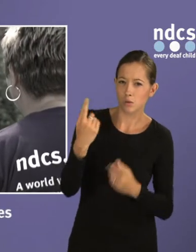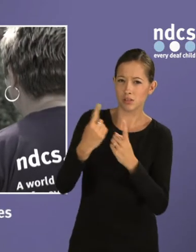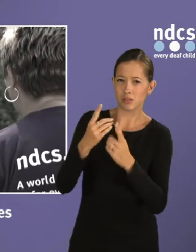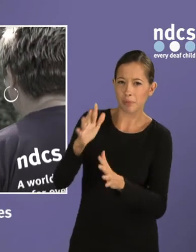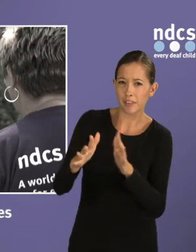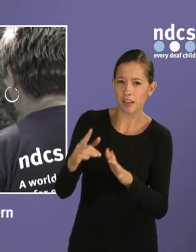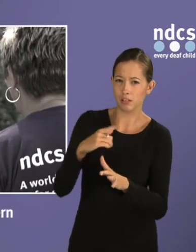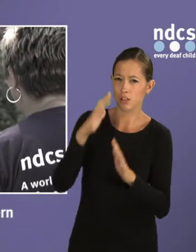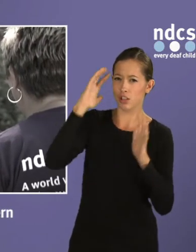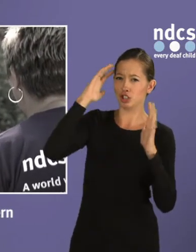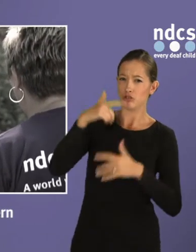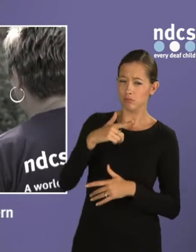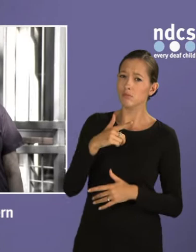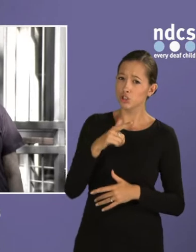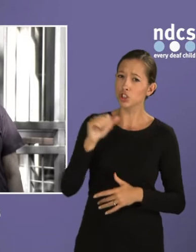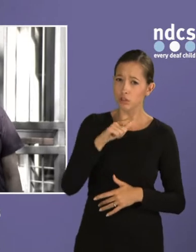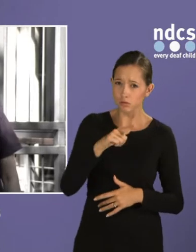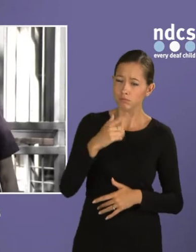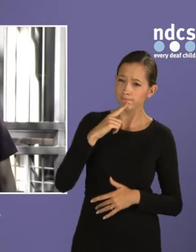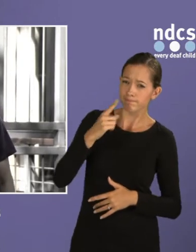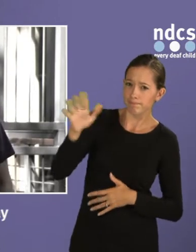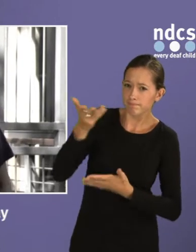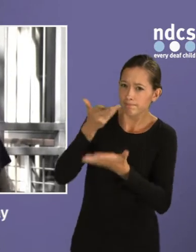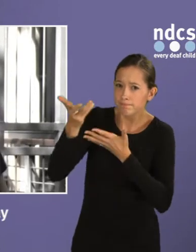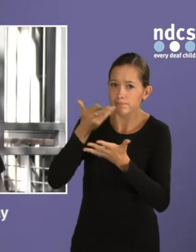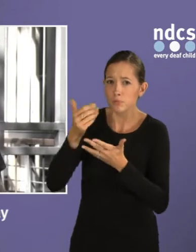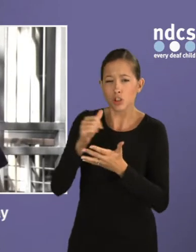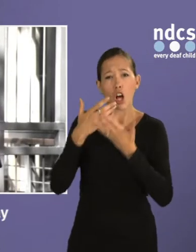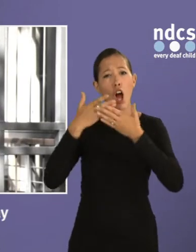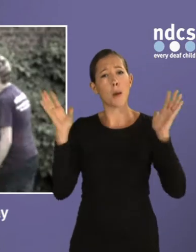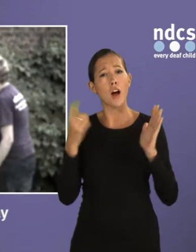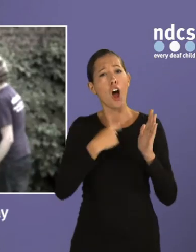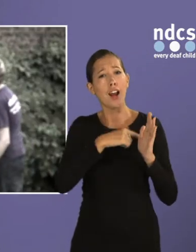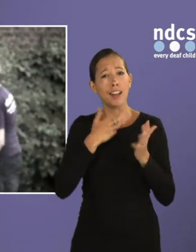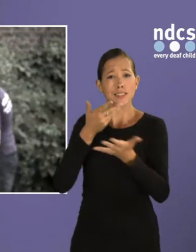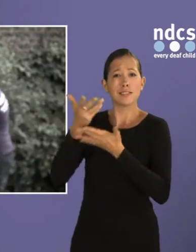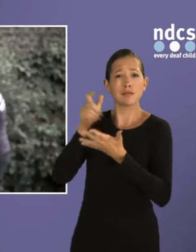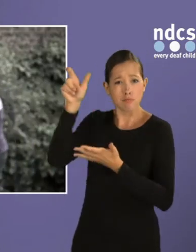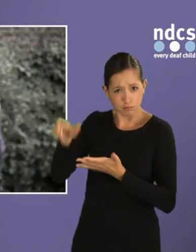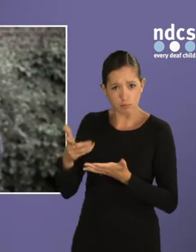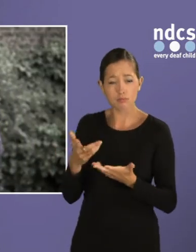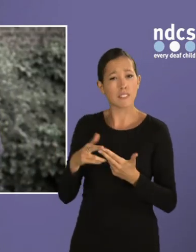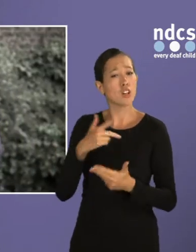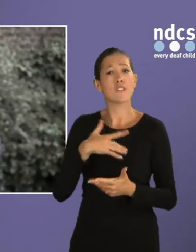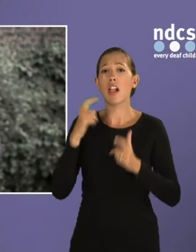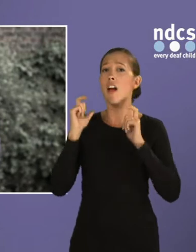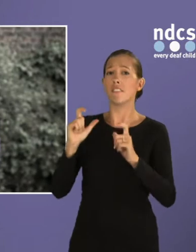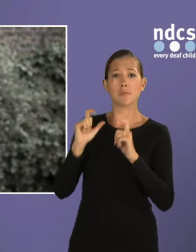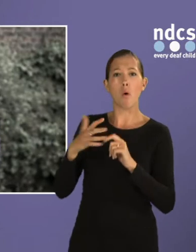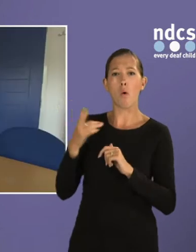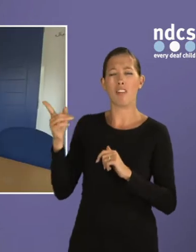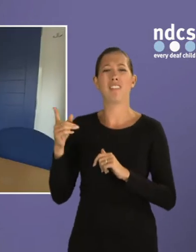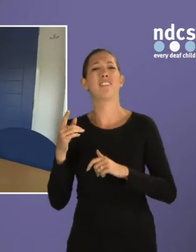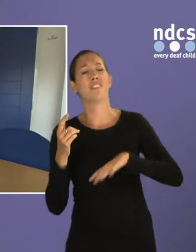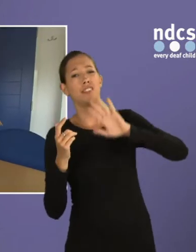does or says to a child that causes you concern, try and address this, ideally in an open way with the individual directly. If this is